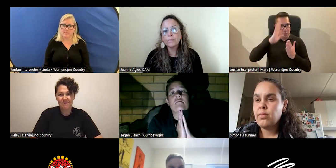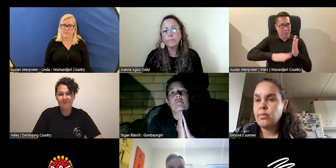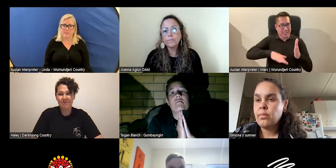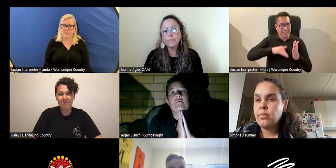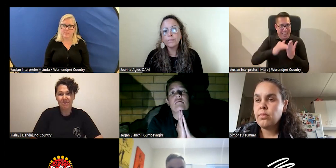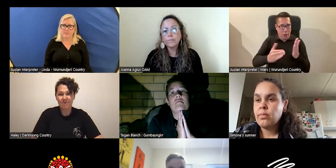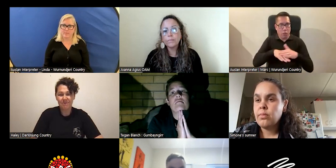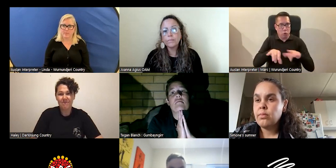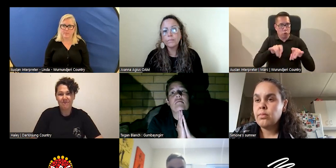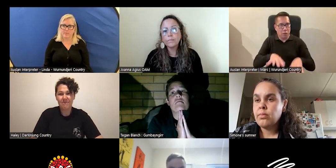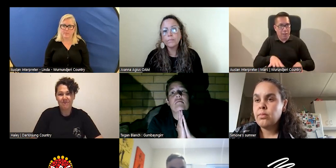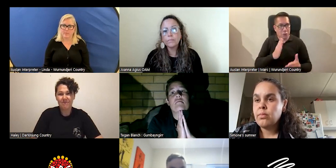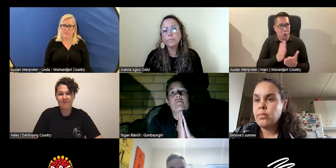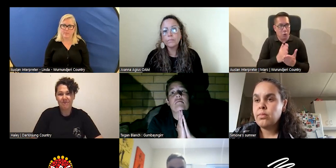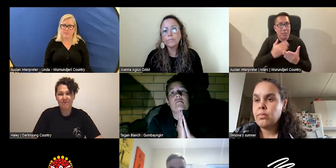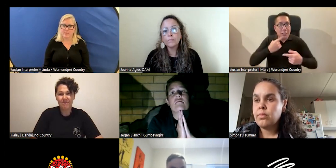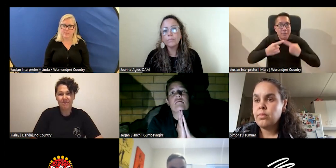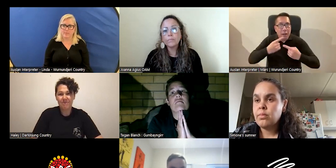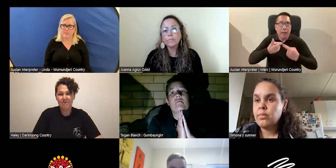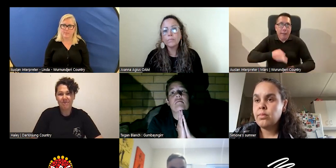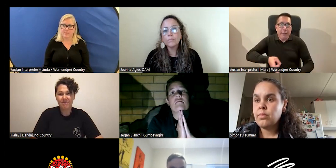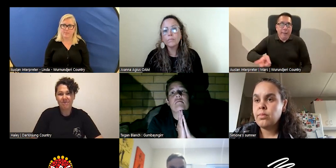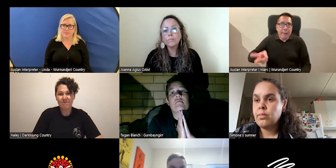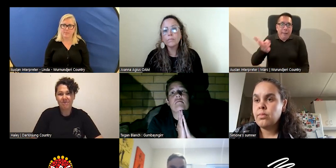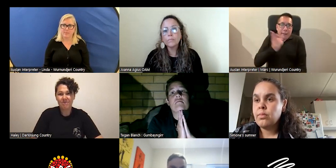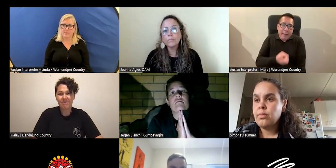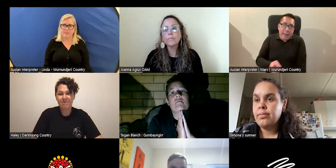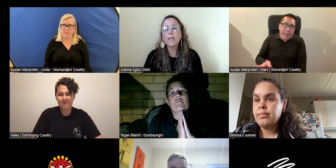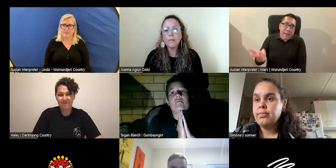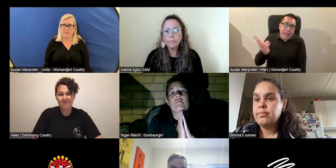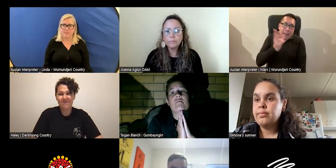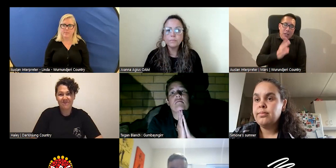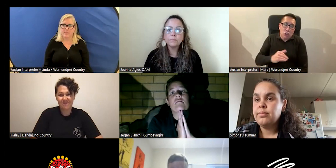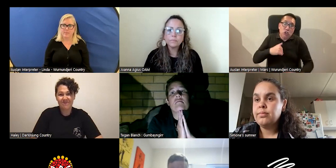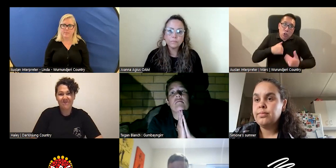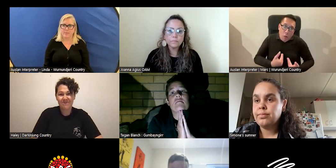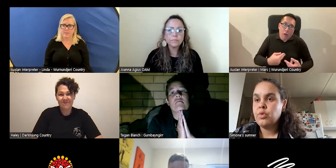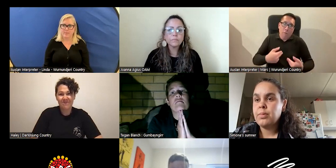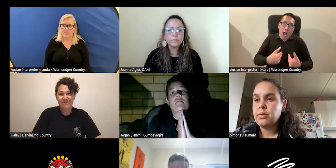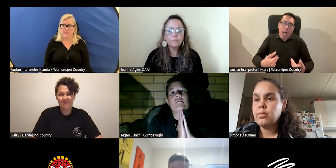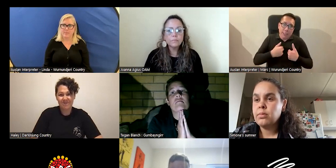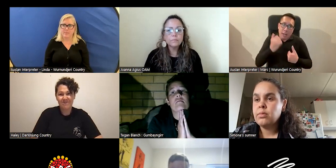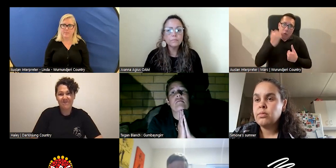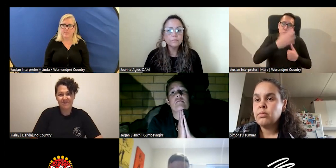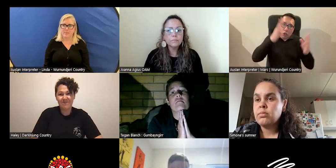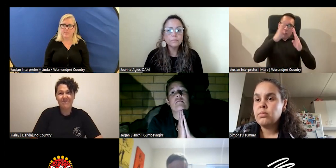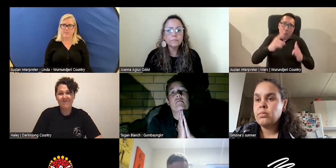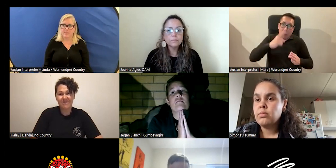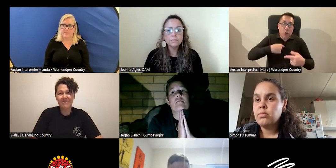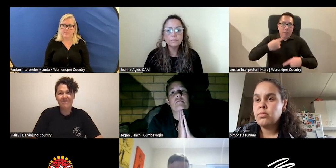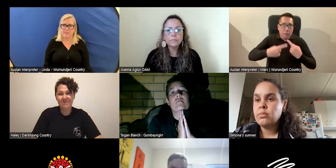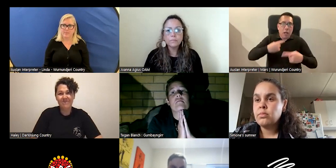And I guess explaining that all the time is very tiring from us as Aboriginal and Torres Strait Islander people because it seems like we're the ones that have to do it